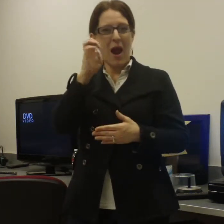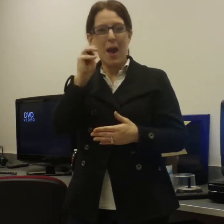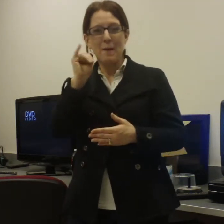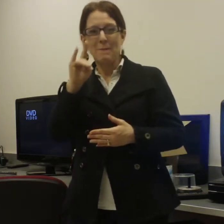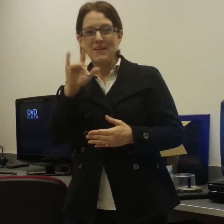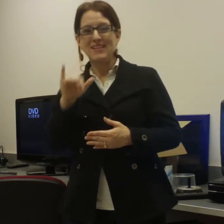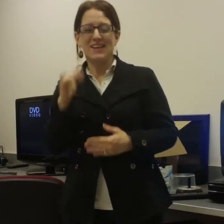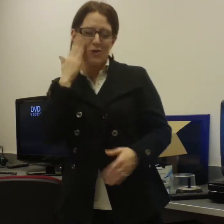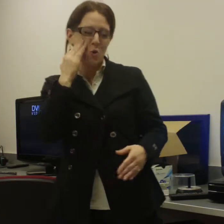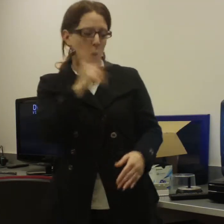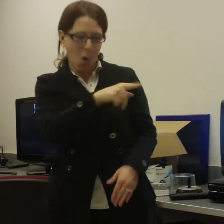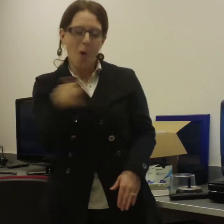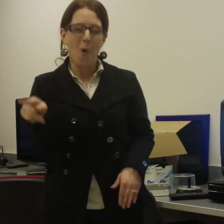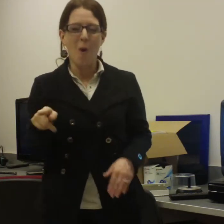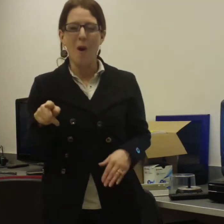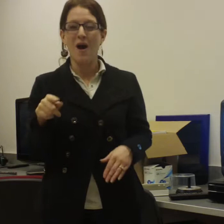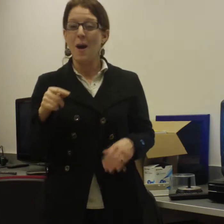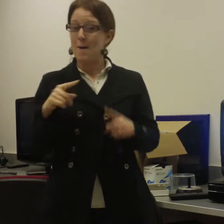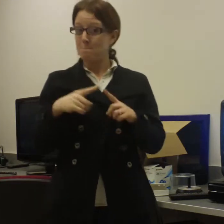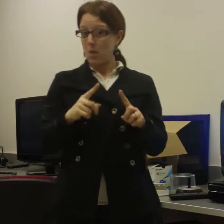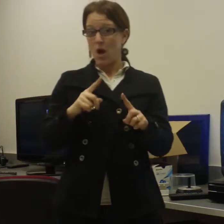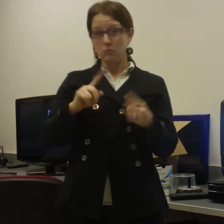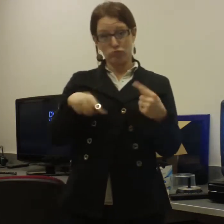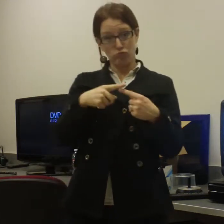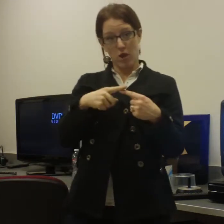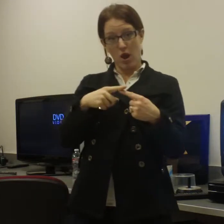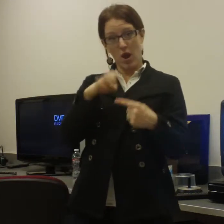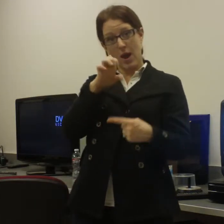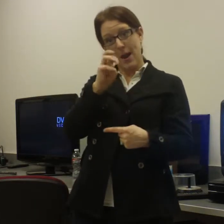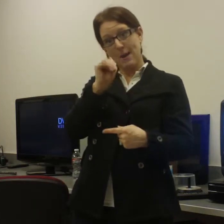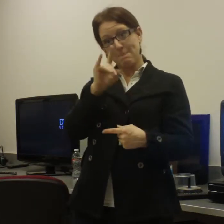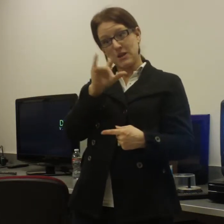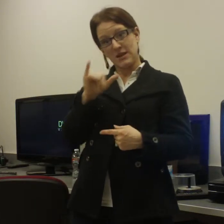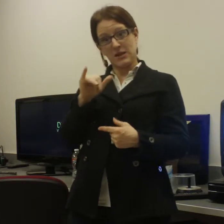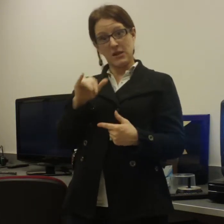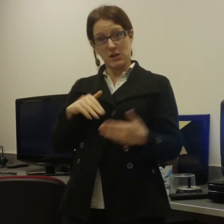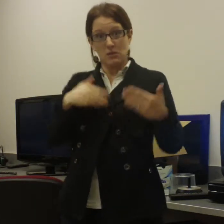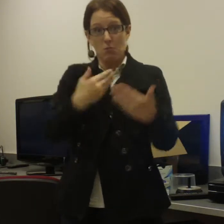stuffed animals. And what we did is we purchased this little guy right here.